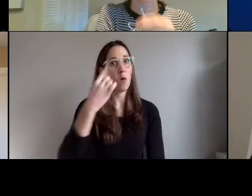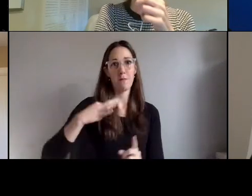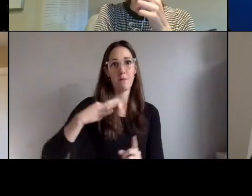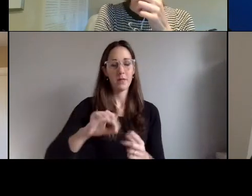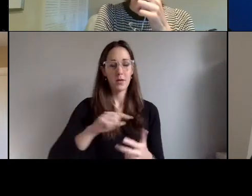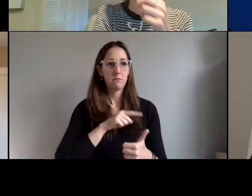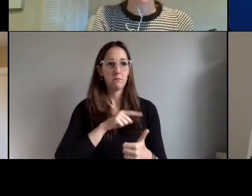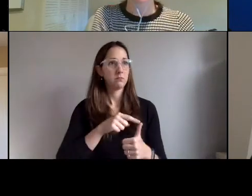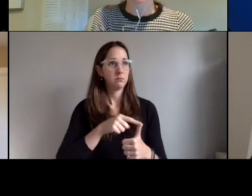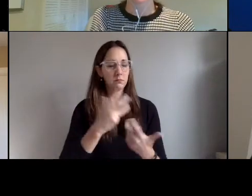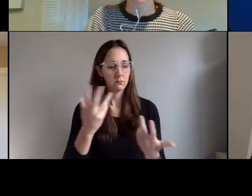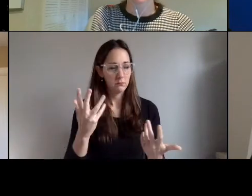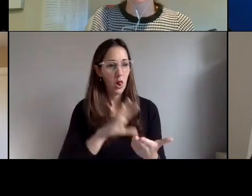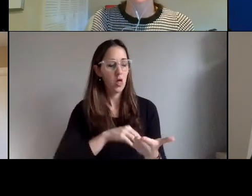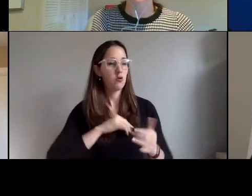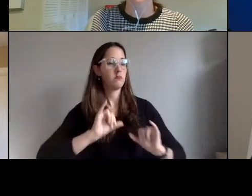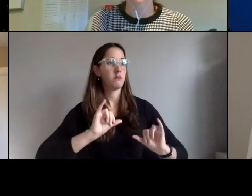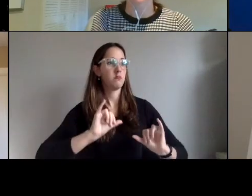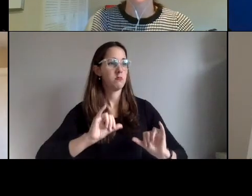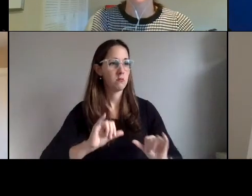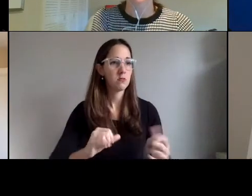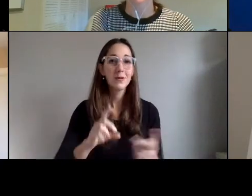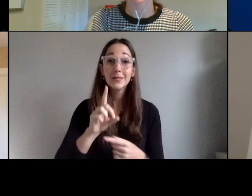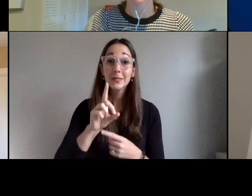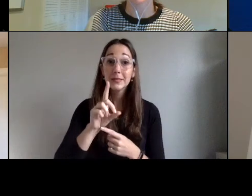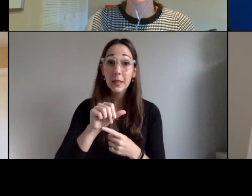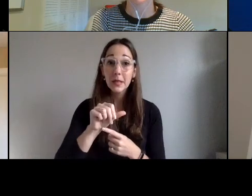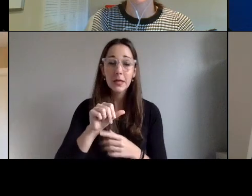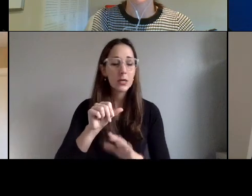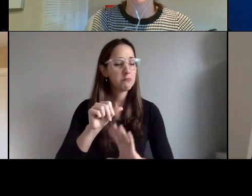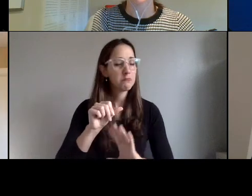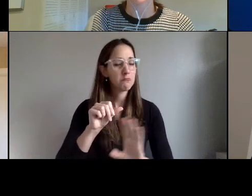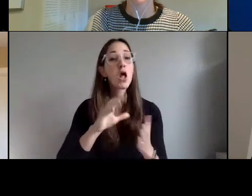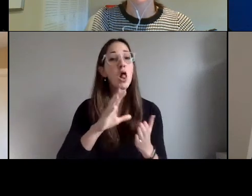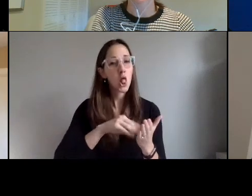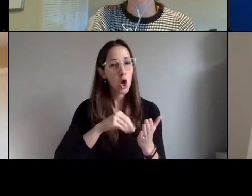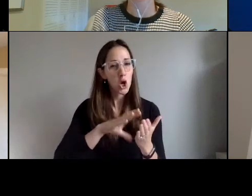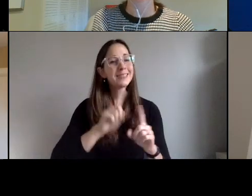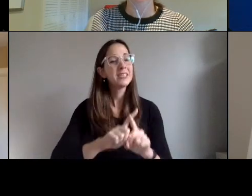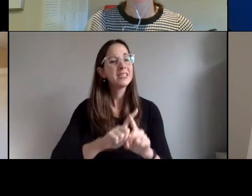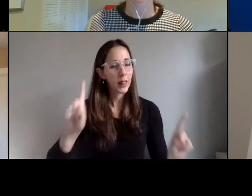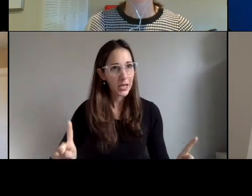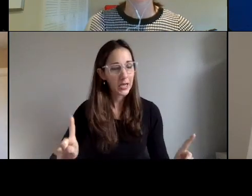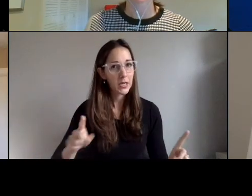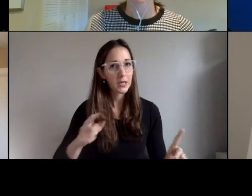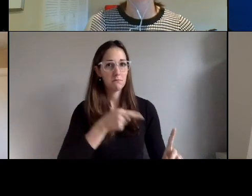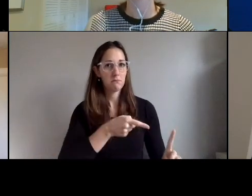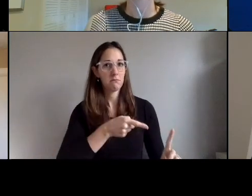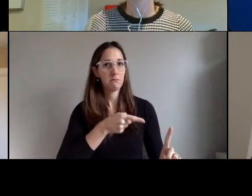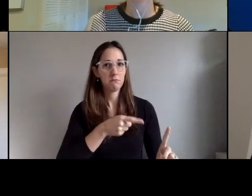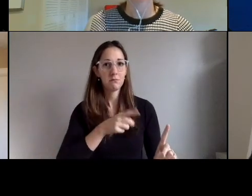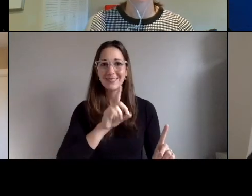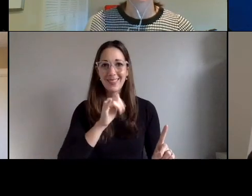it's not disability, but learning difference in this case has more of a social and psychological effect than directly